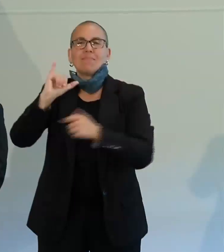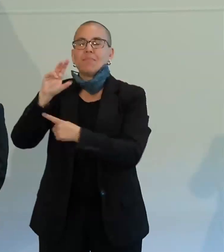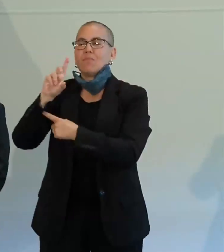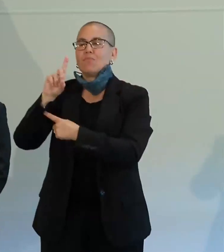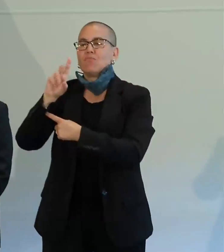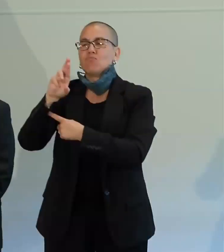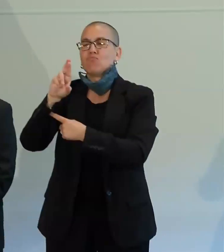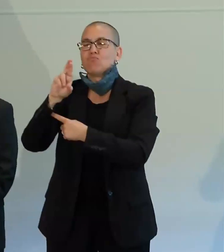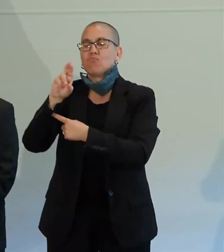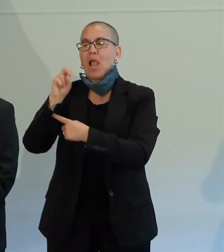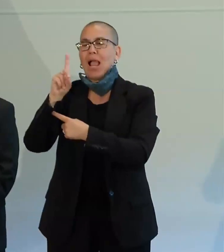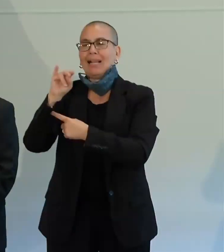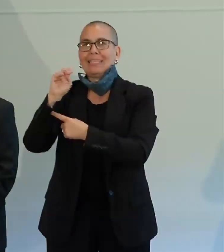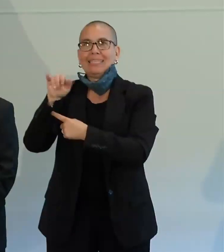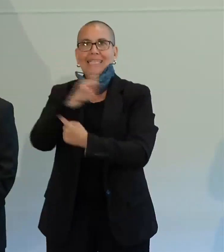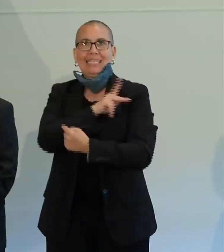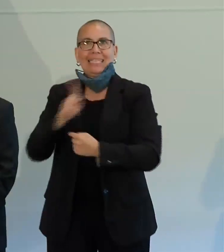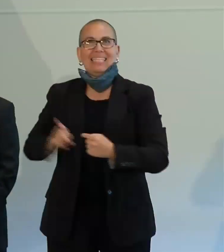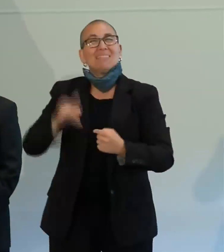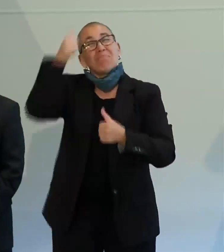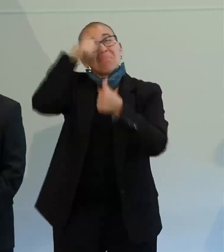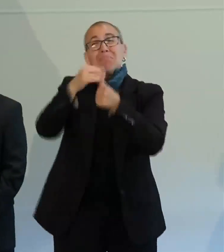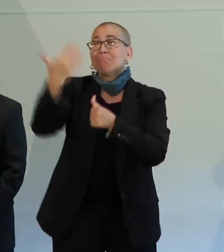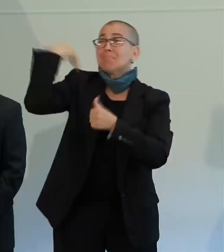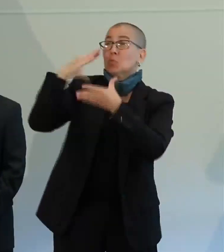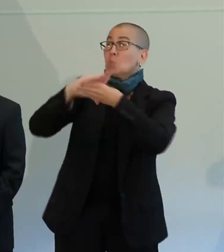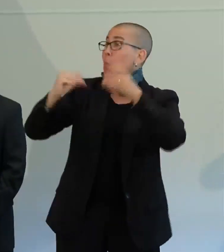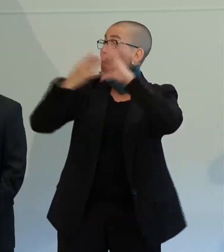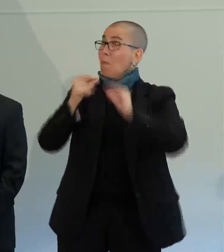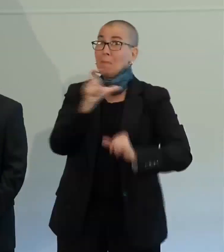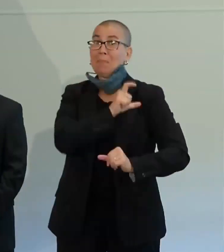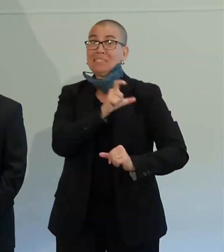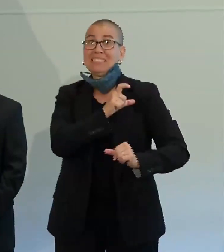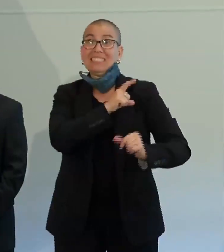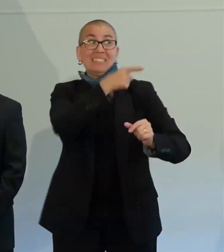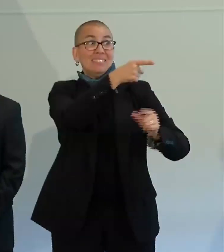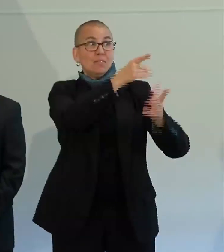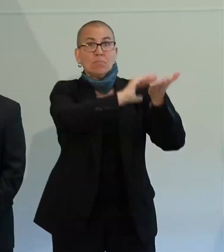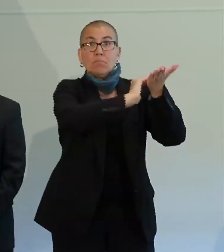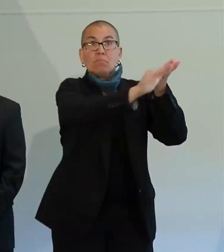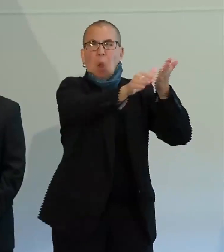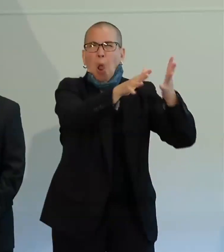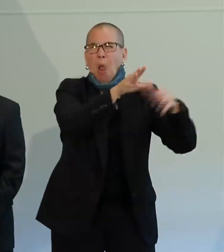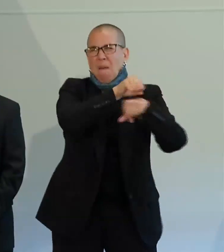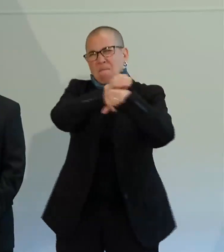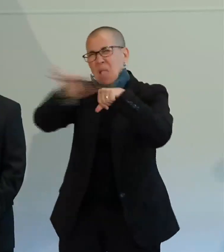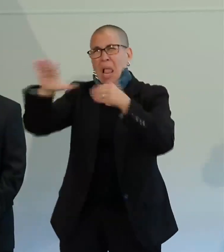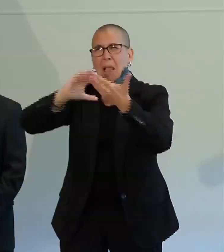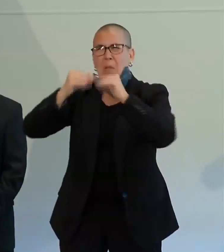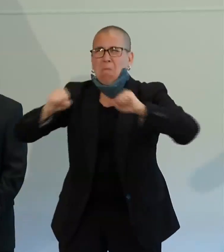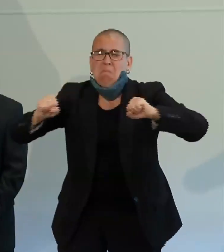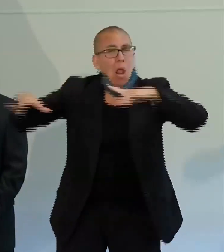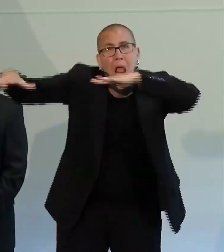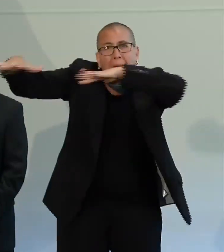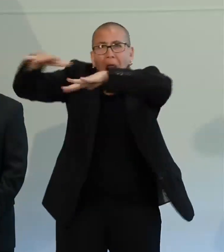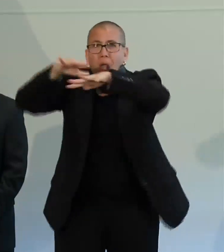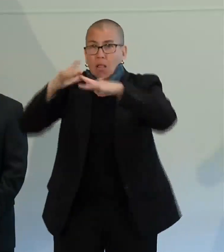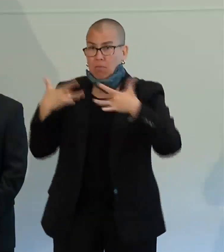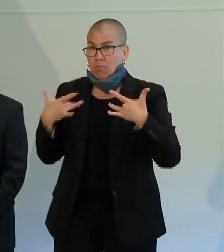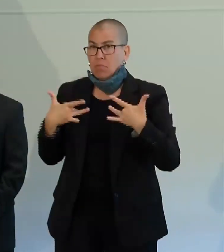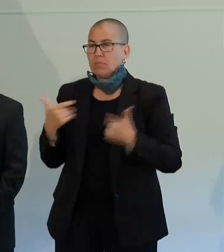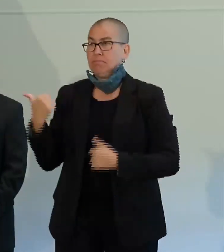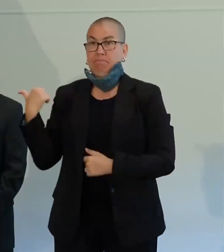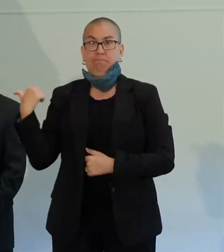We believe we have a duty to charge the charges that fit the facts in this case, when we have done